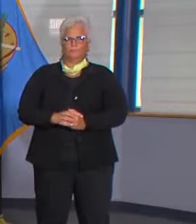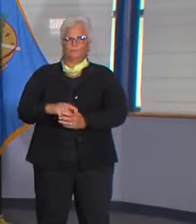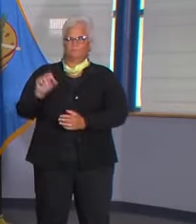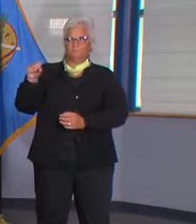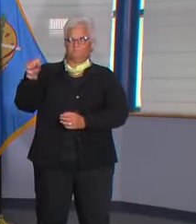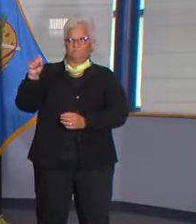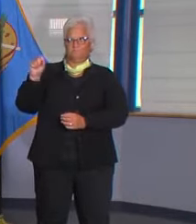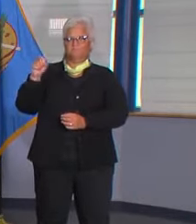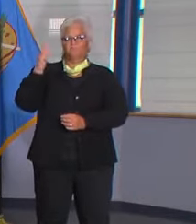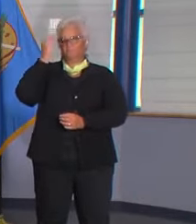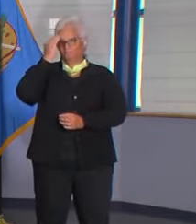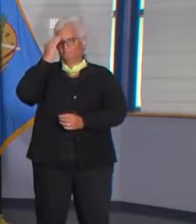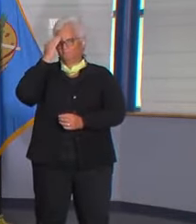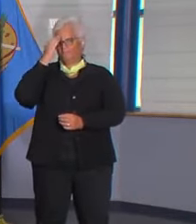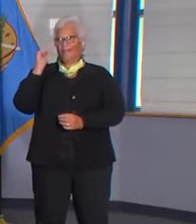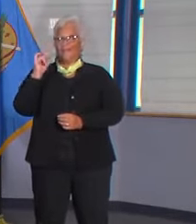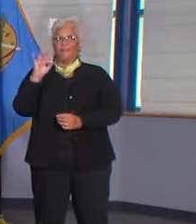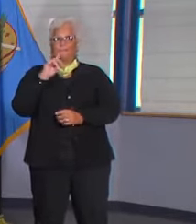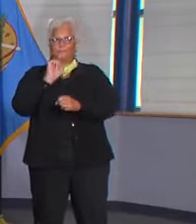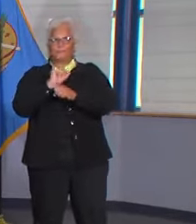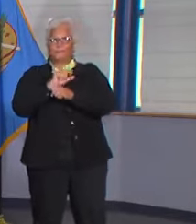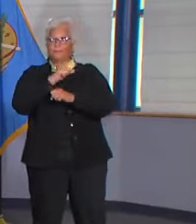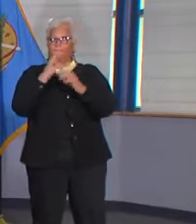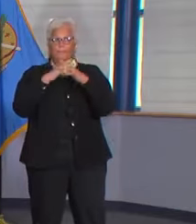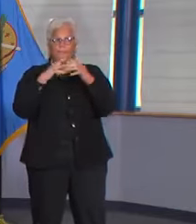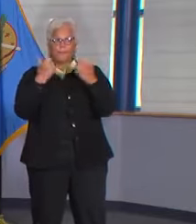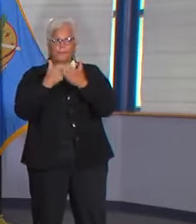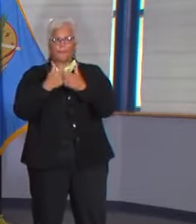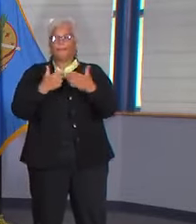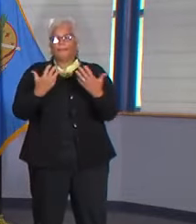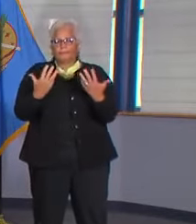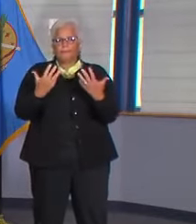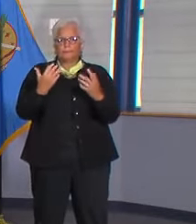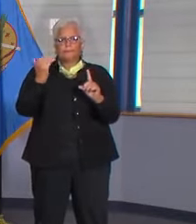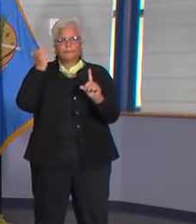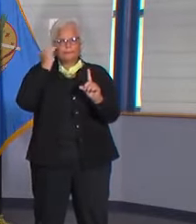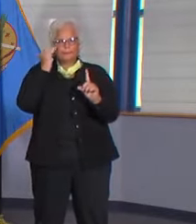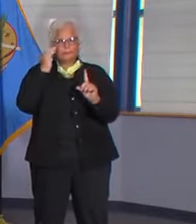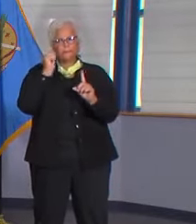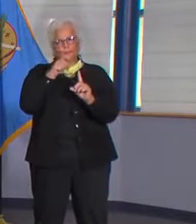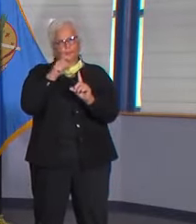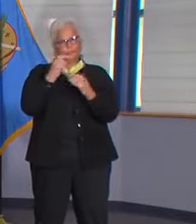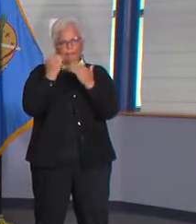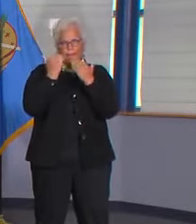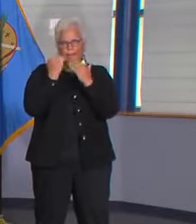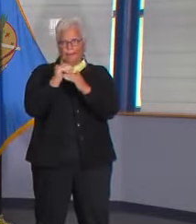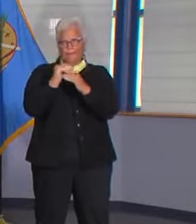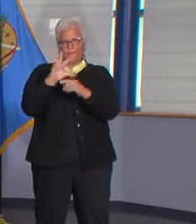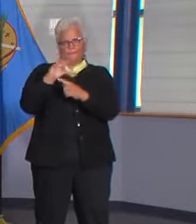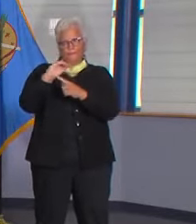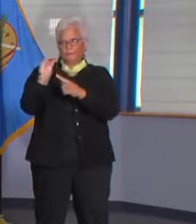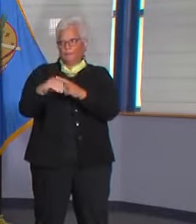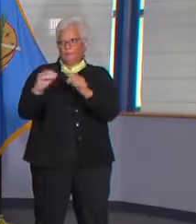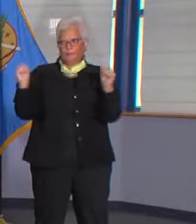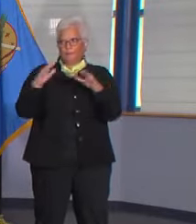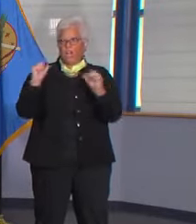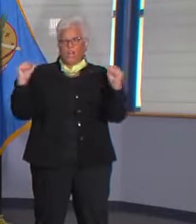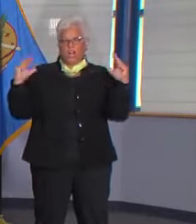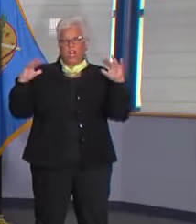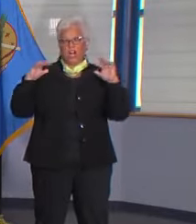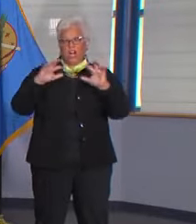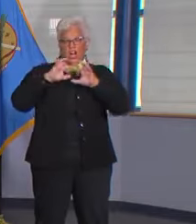a football game, you really need to limit occupancy in the stands to no more than 25%, so you can be assured of what normal occupancy is, and